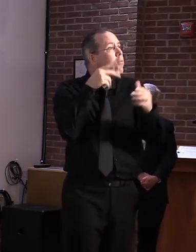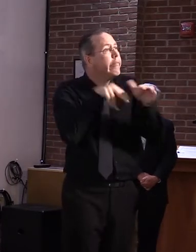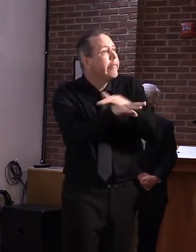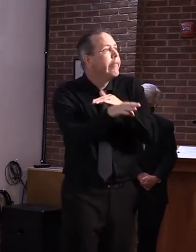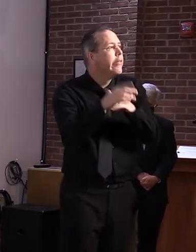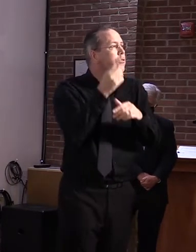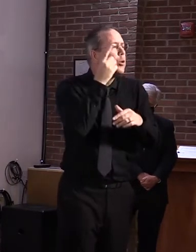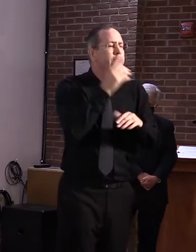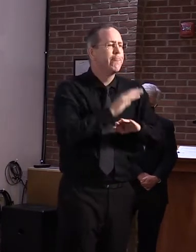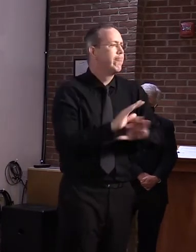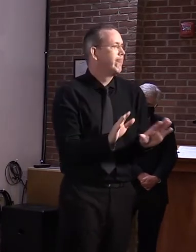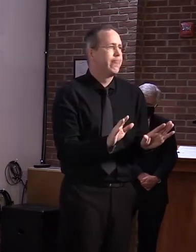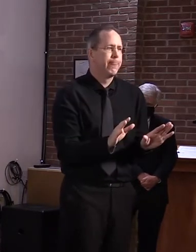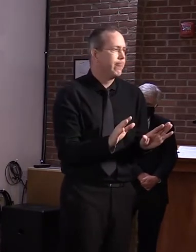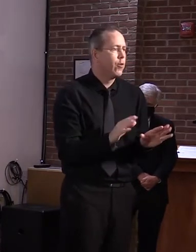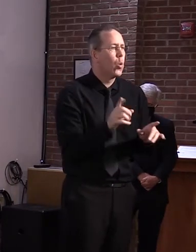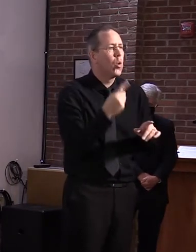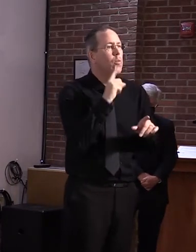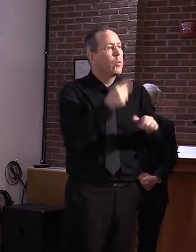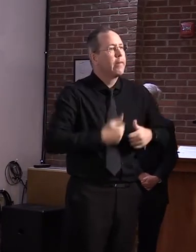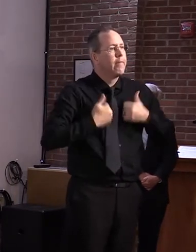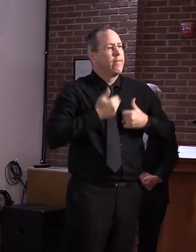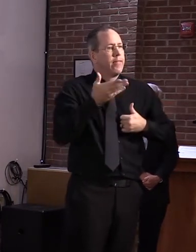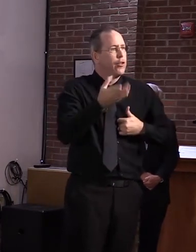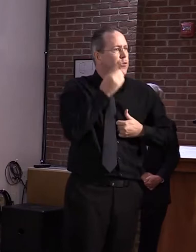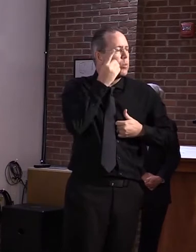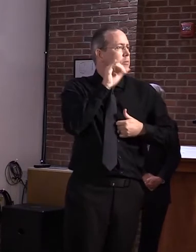days quarantine if they're not coming from a trusted place.